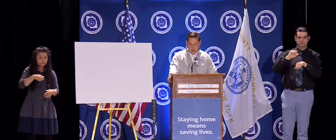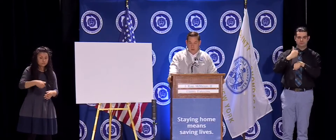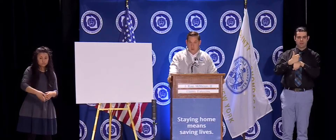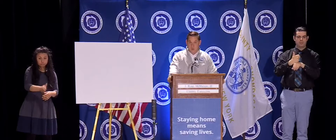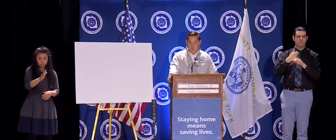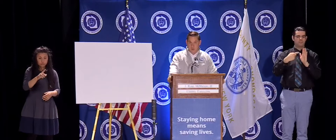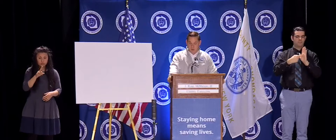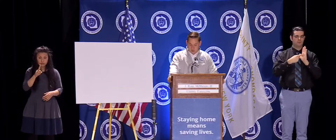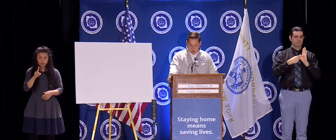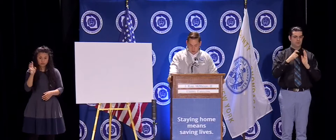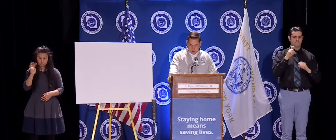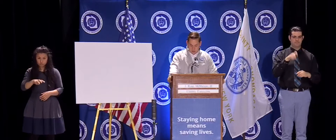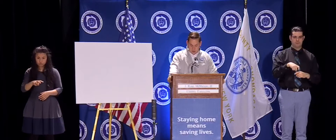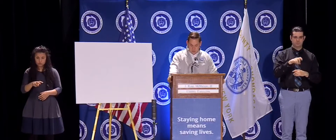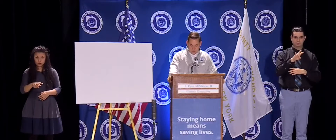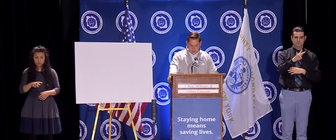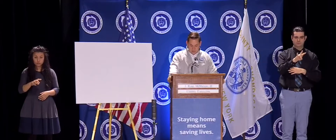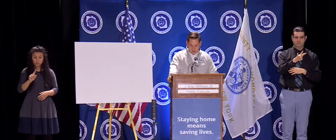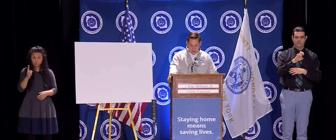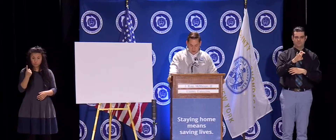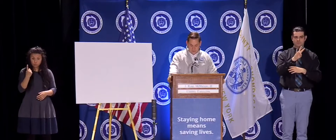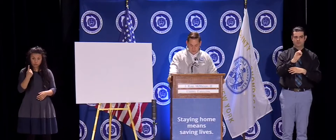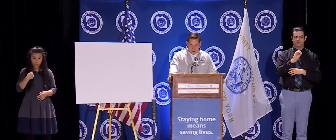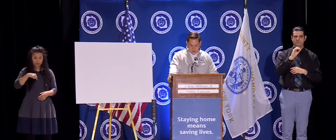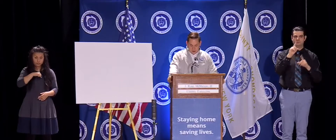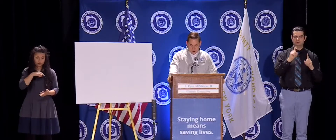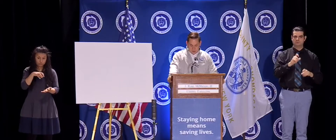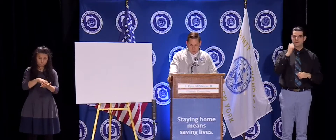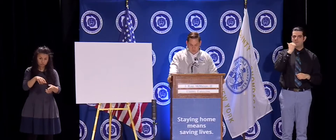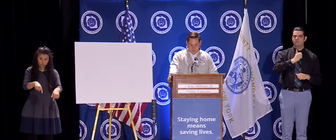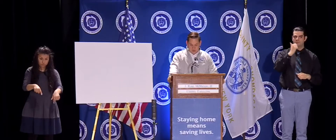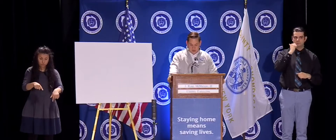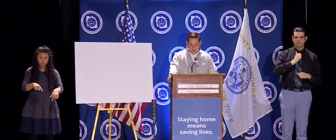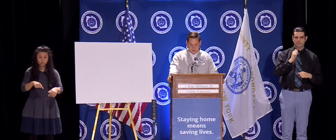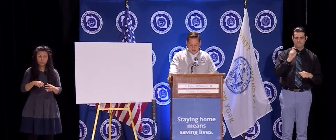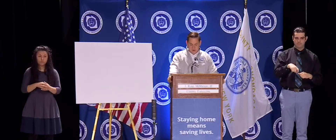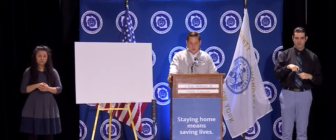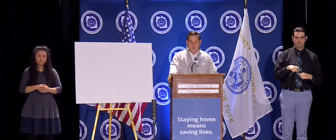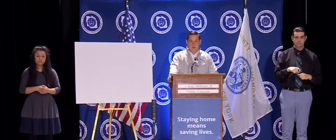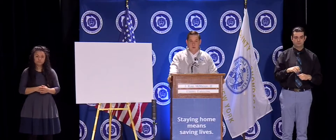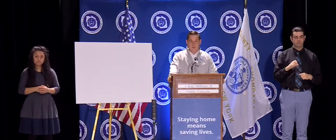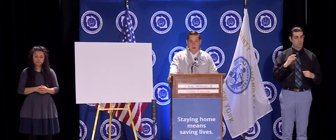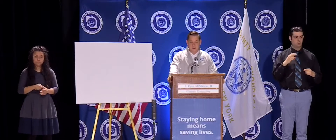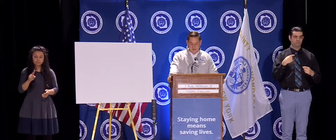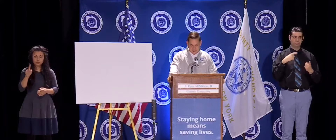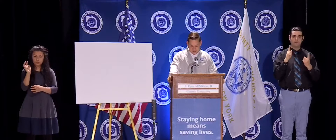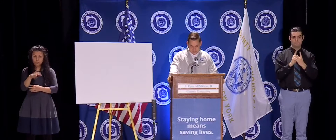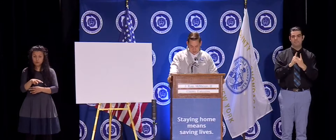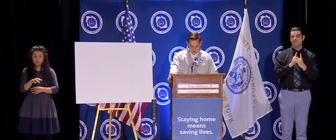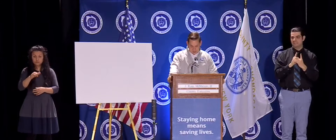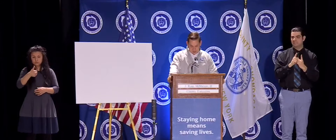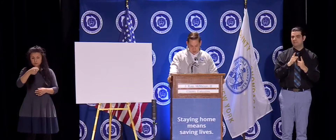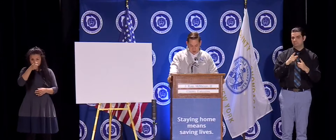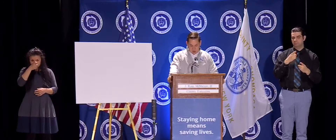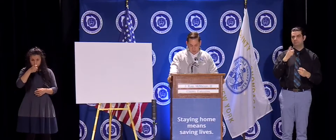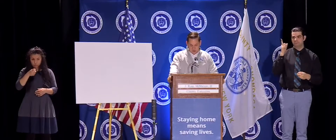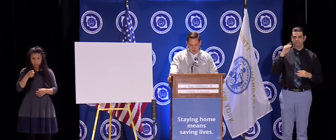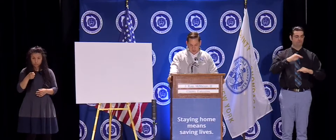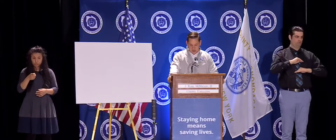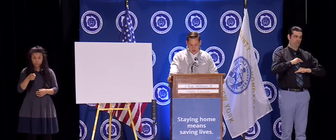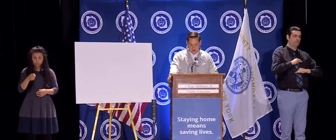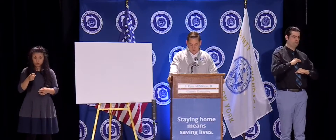Onondaga County alone nearly doubled that mandate. We have 1,631 pending tests.